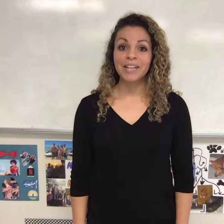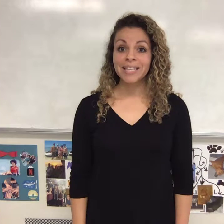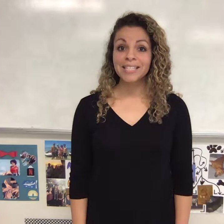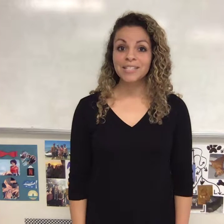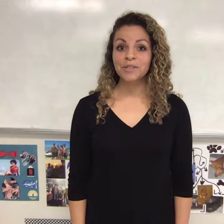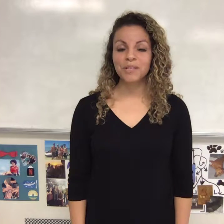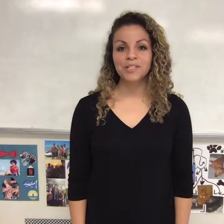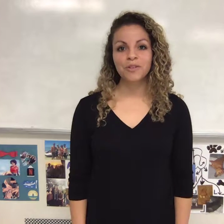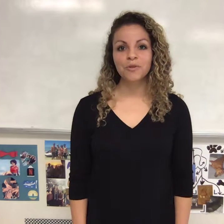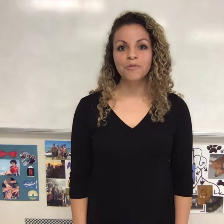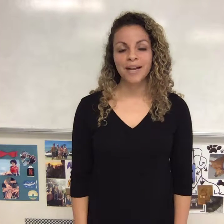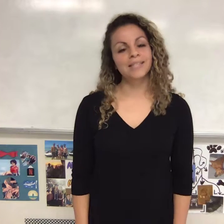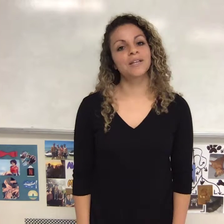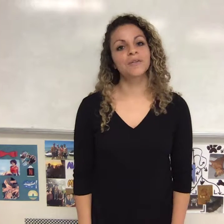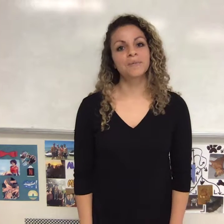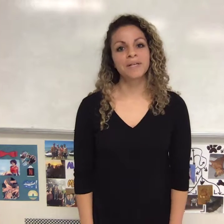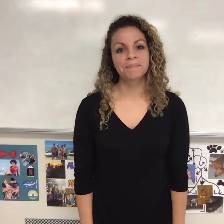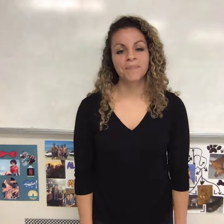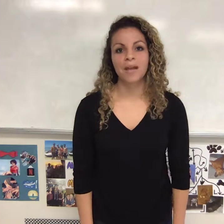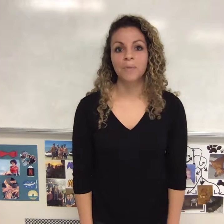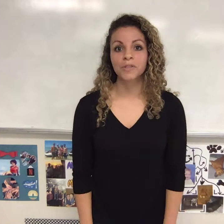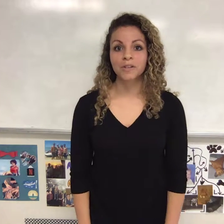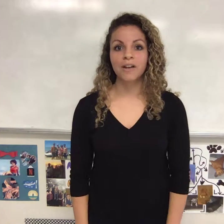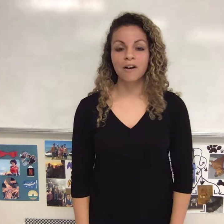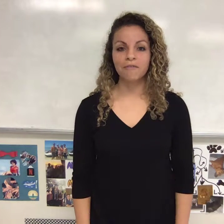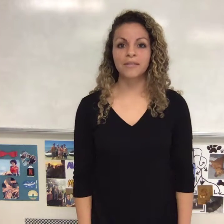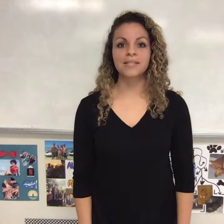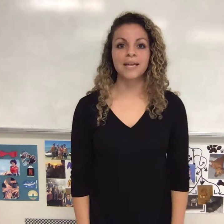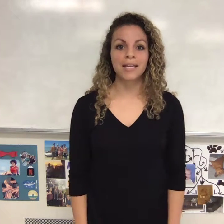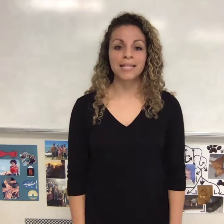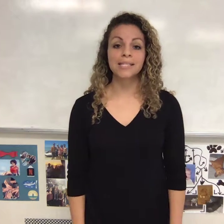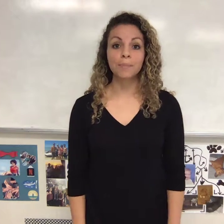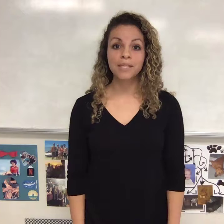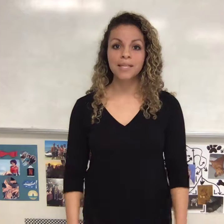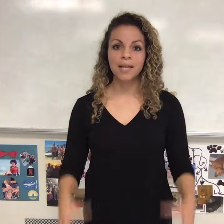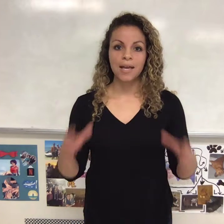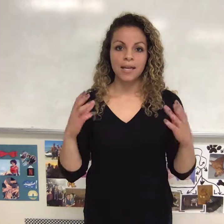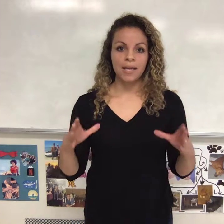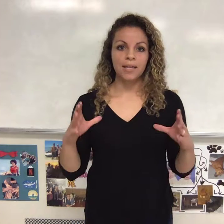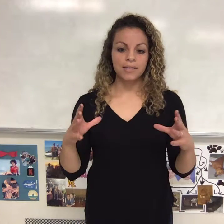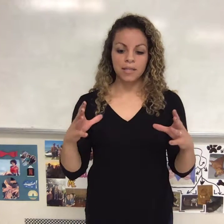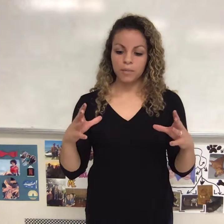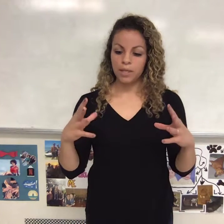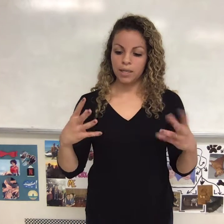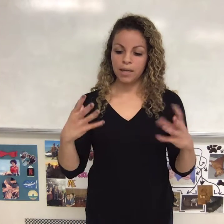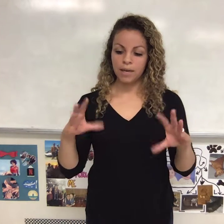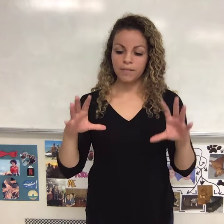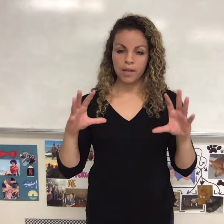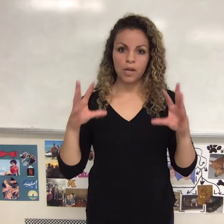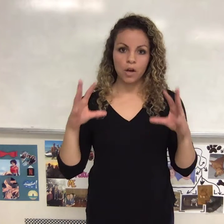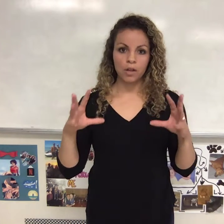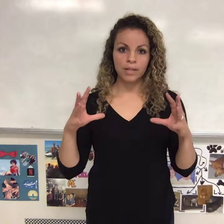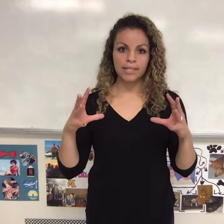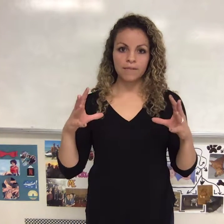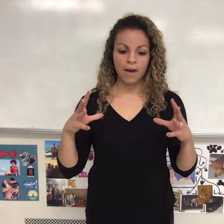All right, this is Unit 2 for ASL 3, and we're starting off with the sign accepted, and it's going to be kind of like lazy